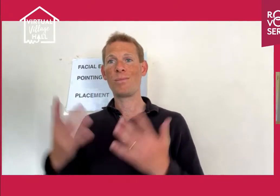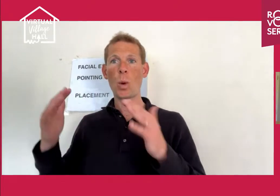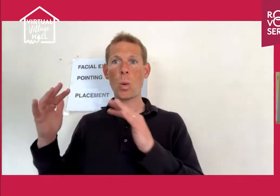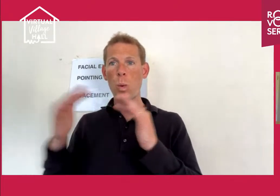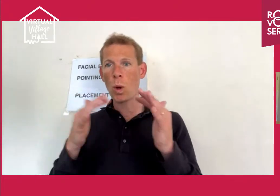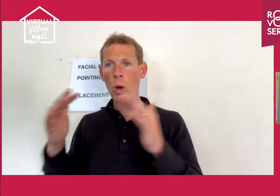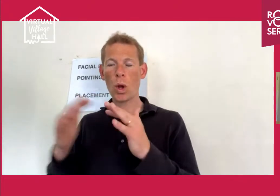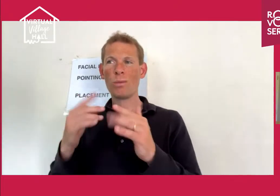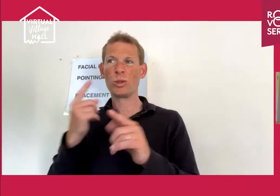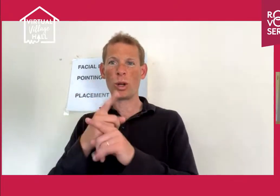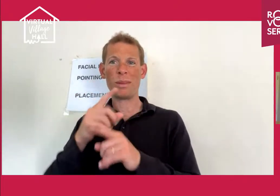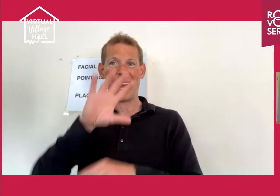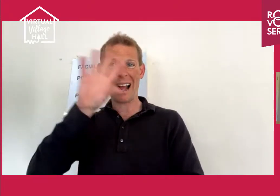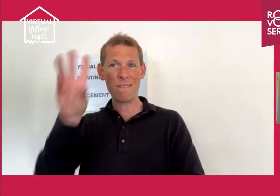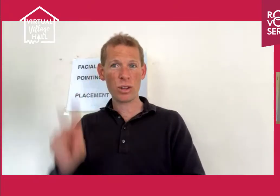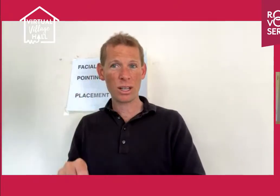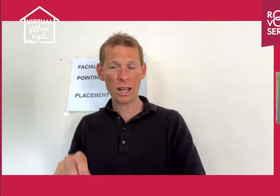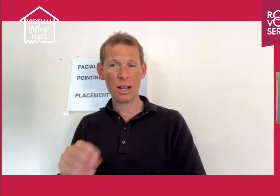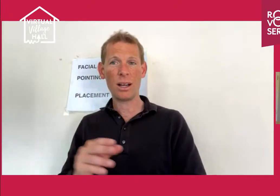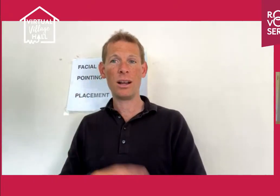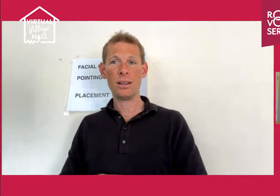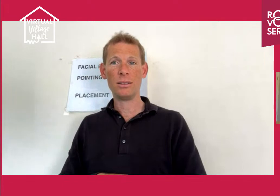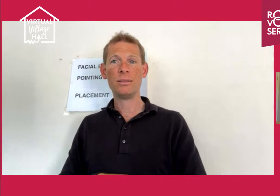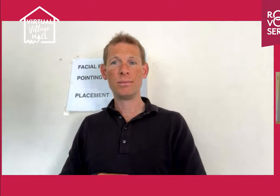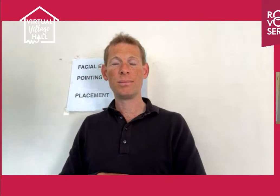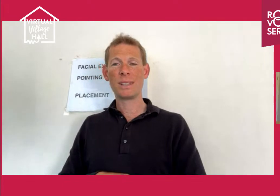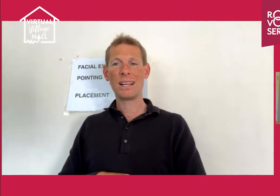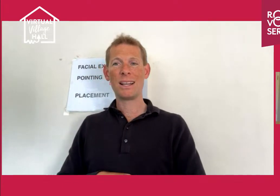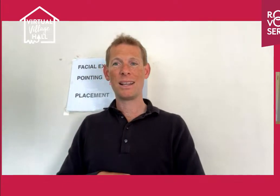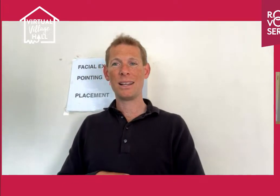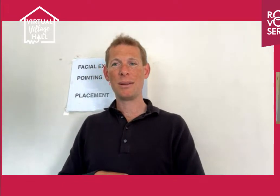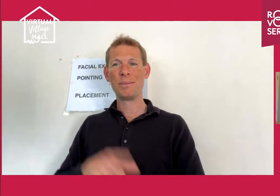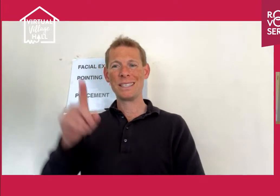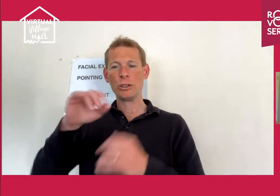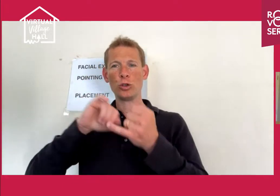about that. She talked about war-torn regions throughout Africa.